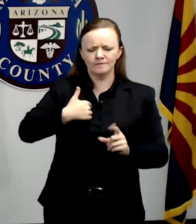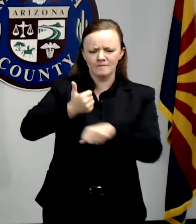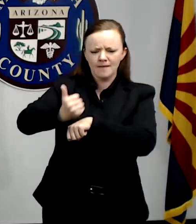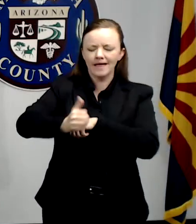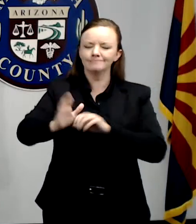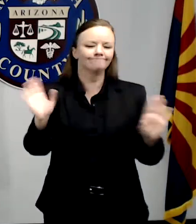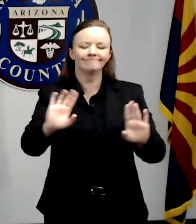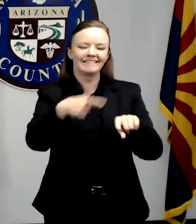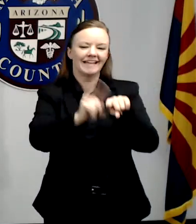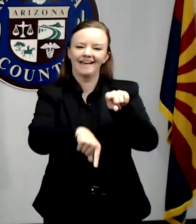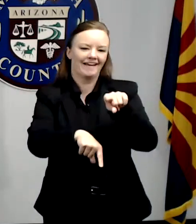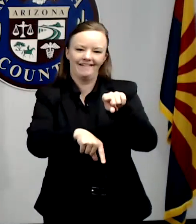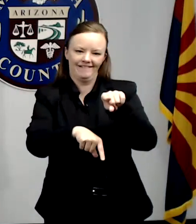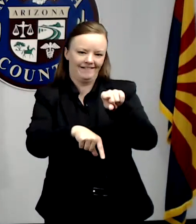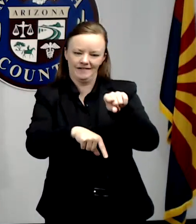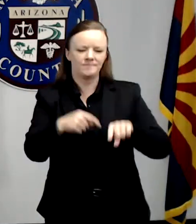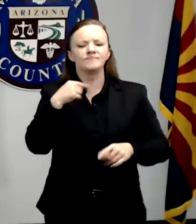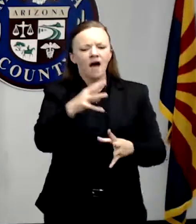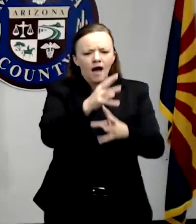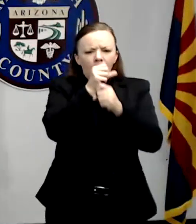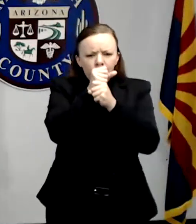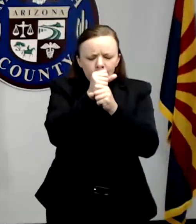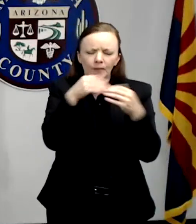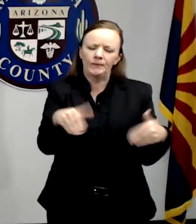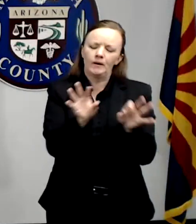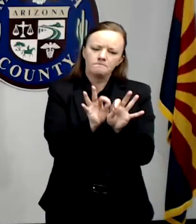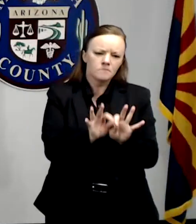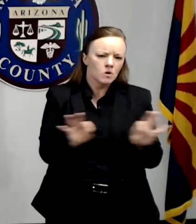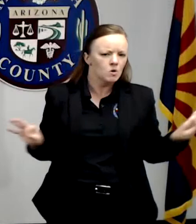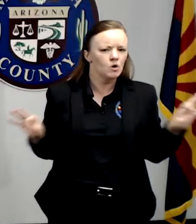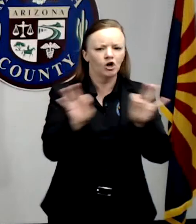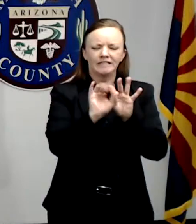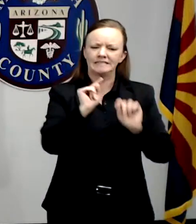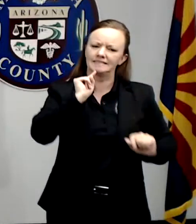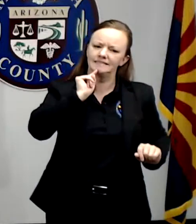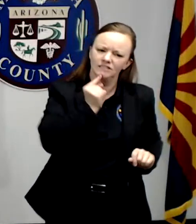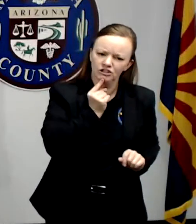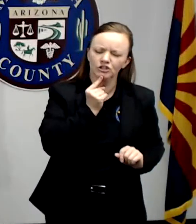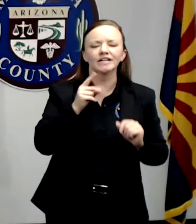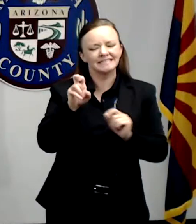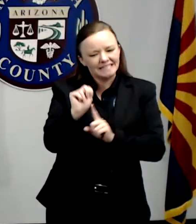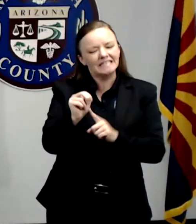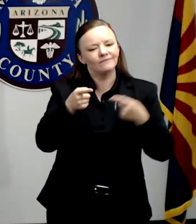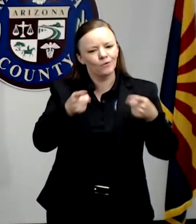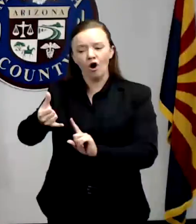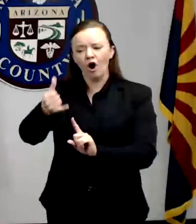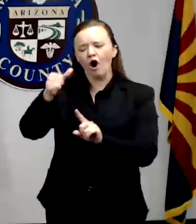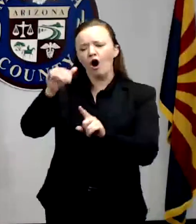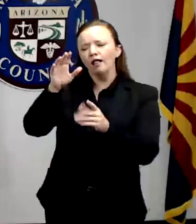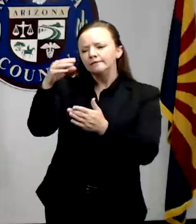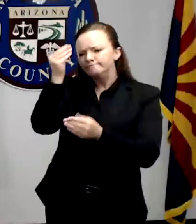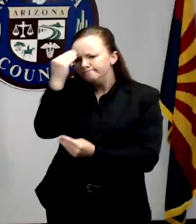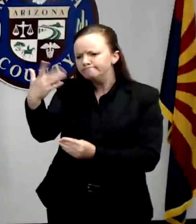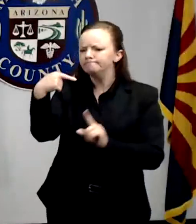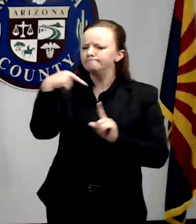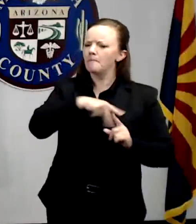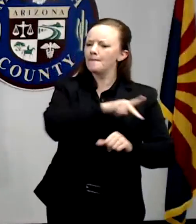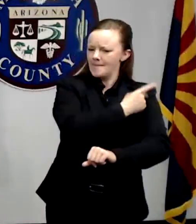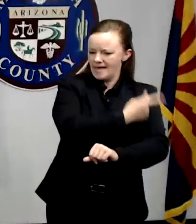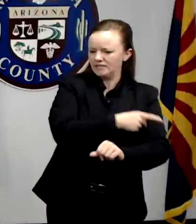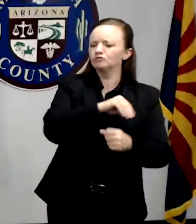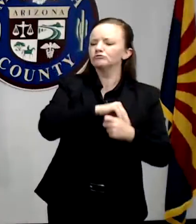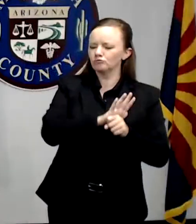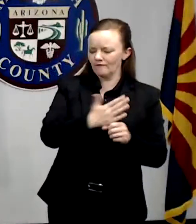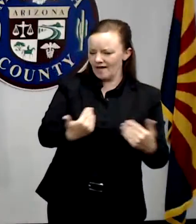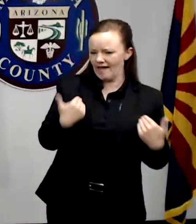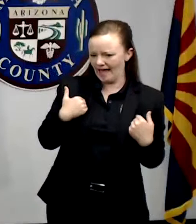So we take confidentiality very, very seriously, even during the interviews of exposed and who else might have been in the waiting